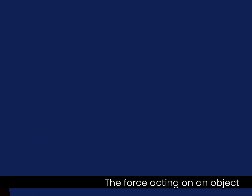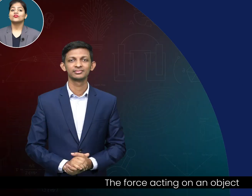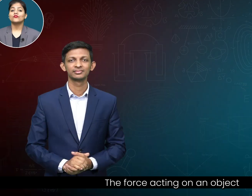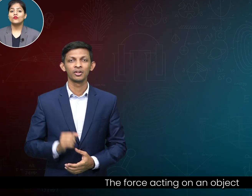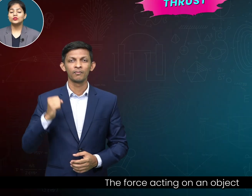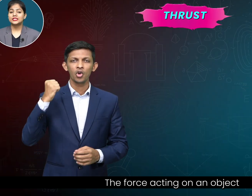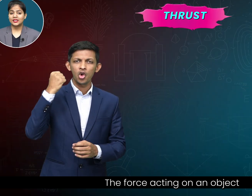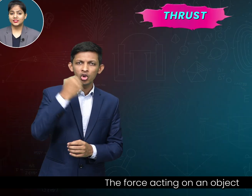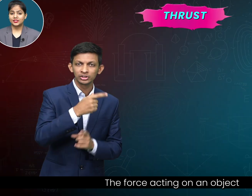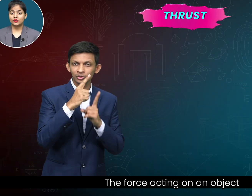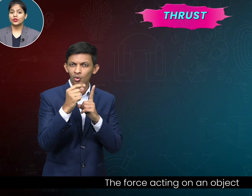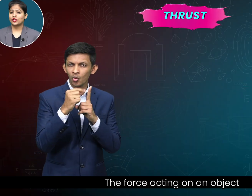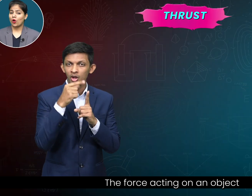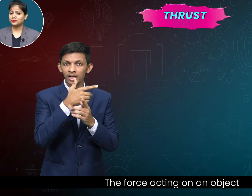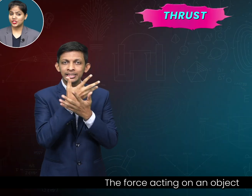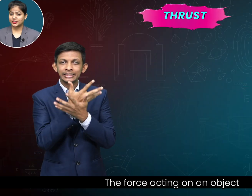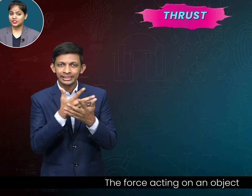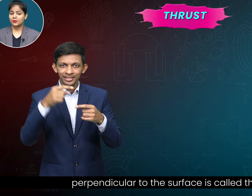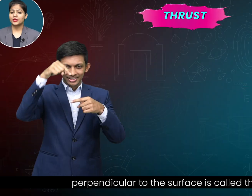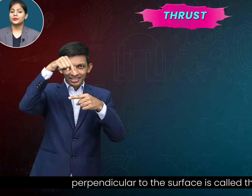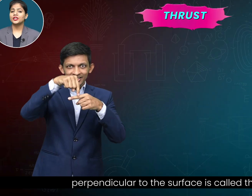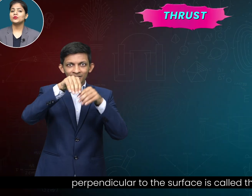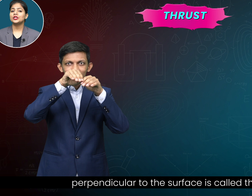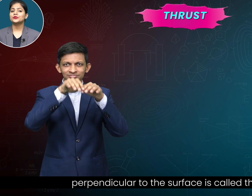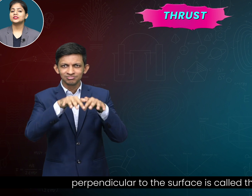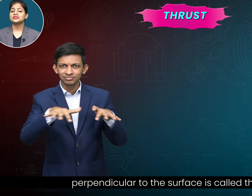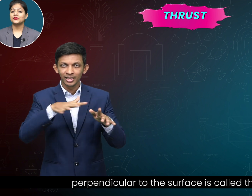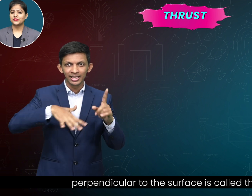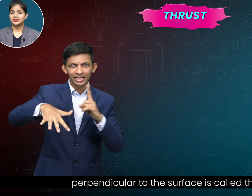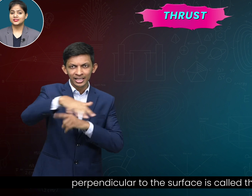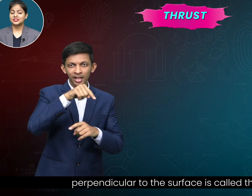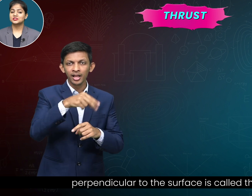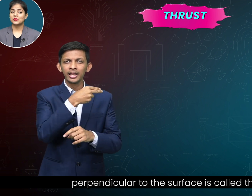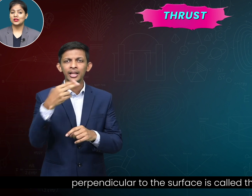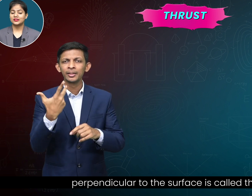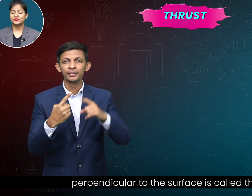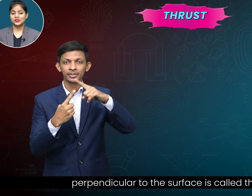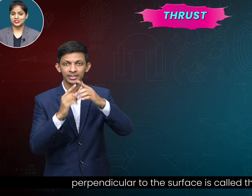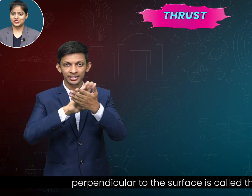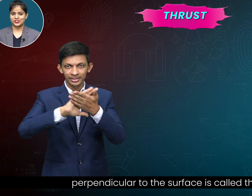The force acting on an object perpendicular to the surface is called thrust.